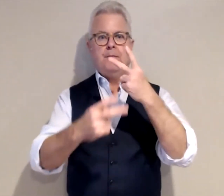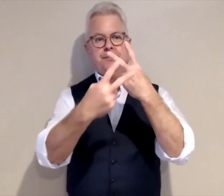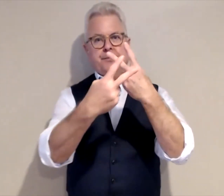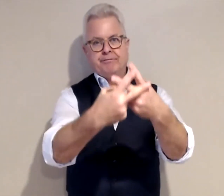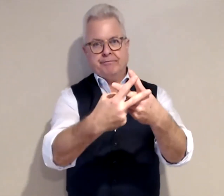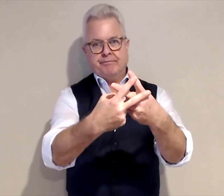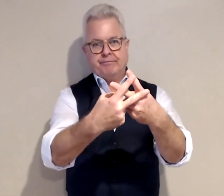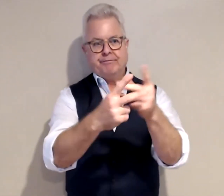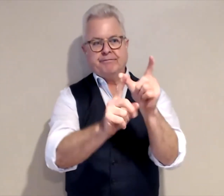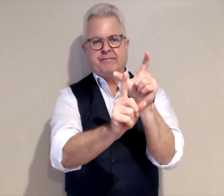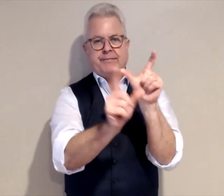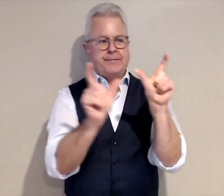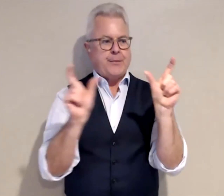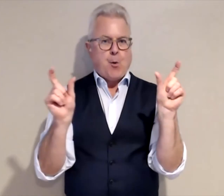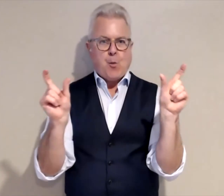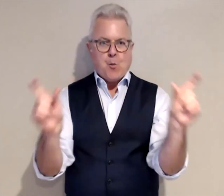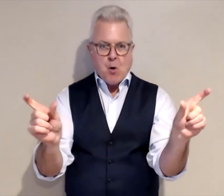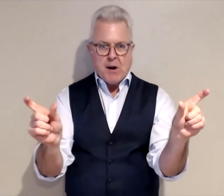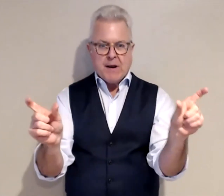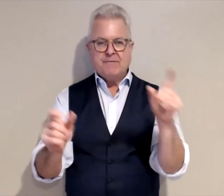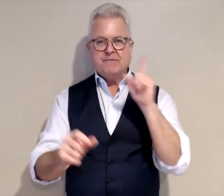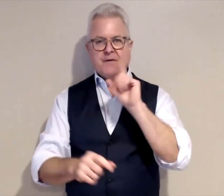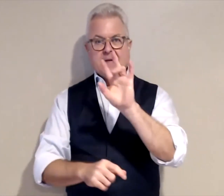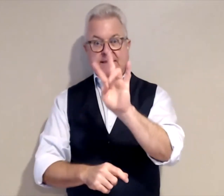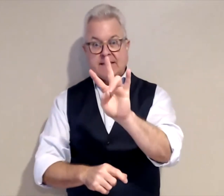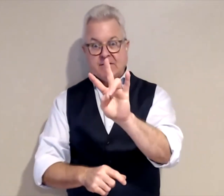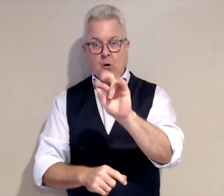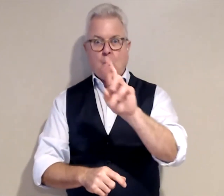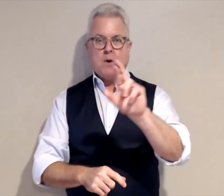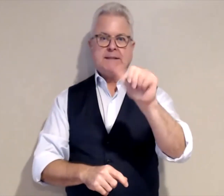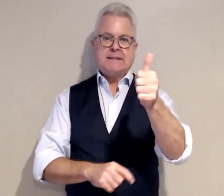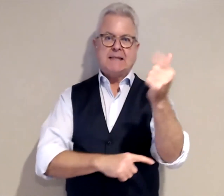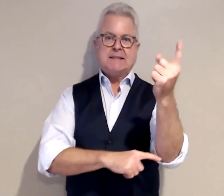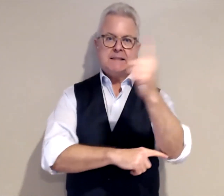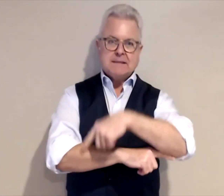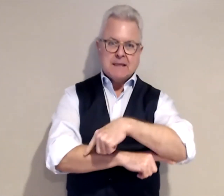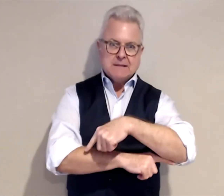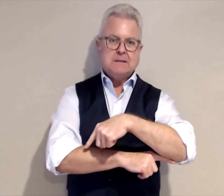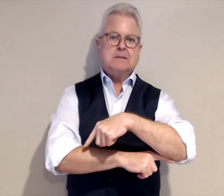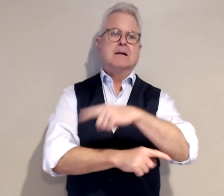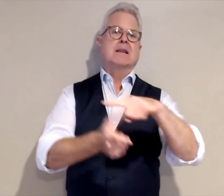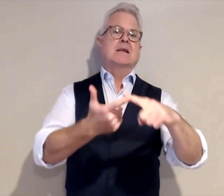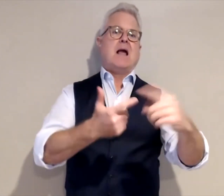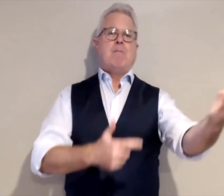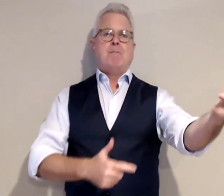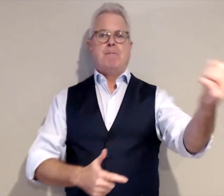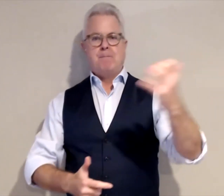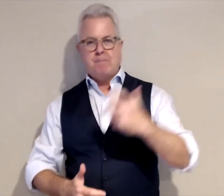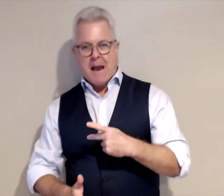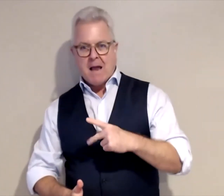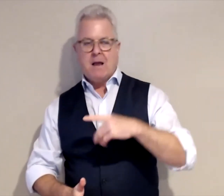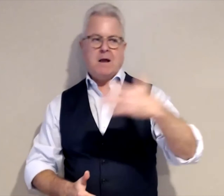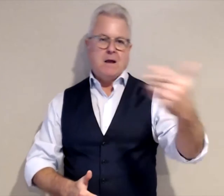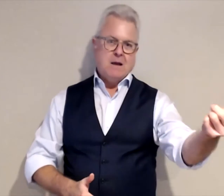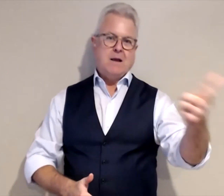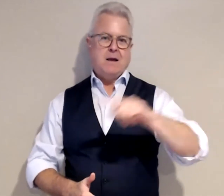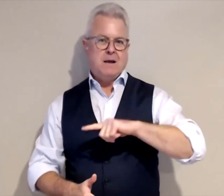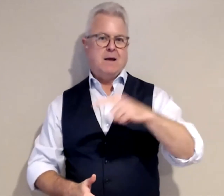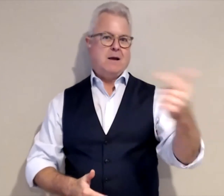the classroom, send all of those close contacts home, and quarantine them for 17 to 14